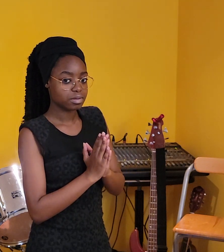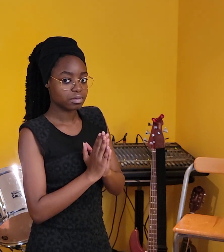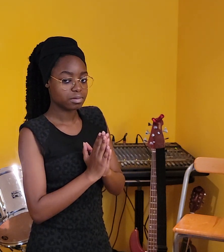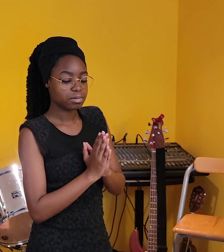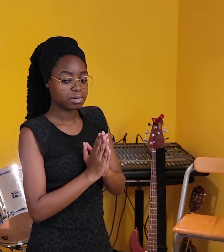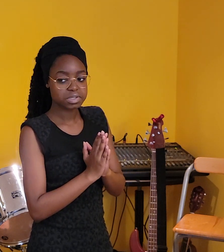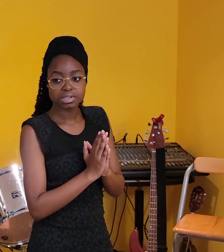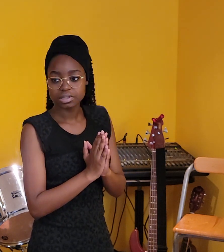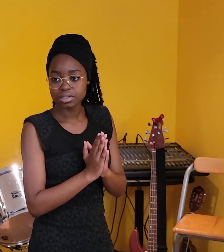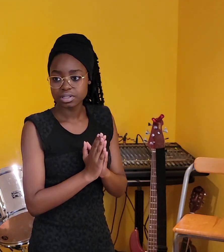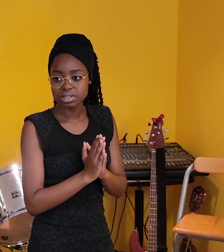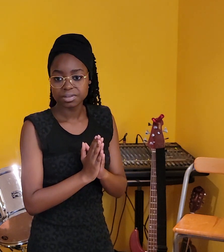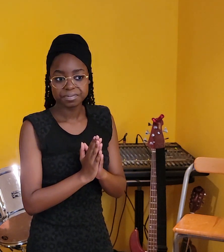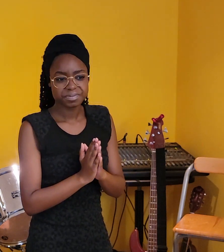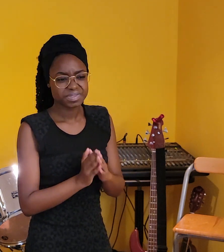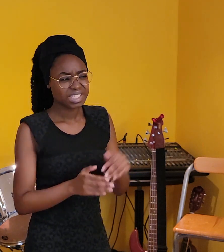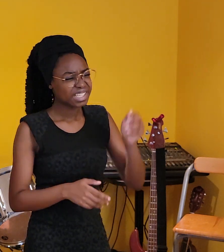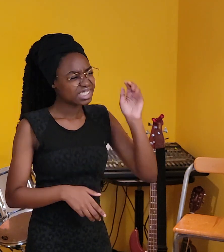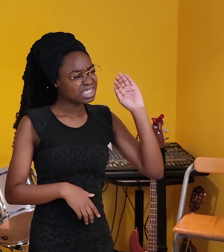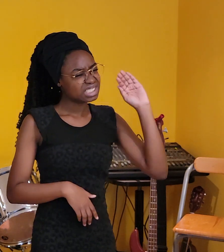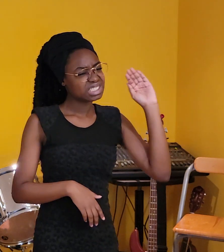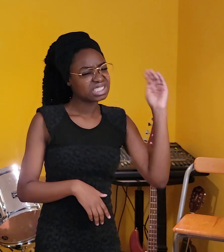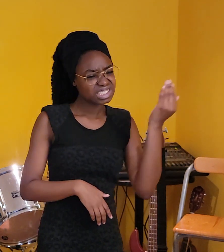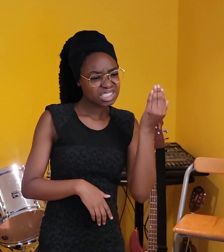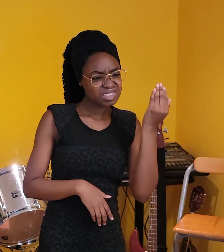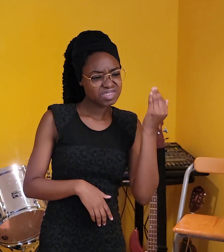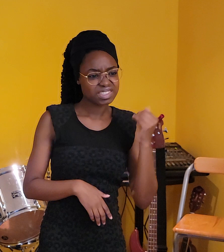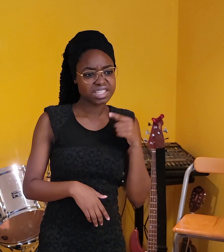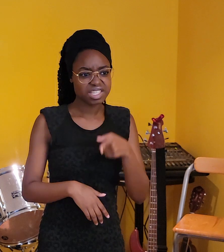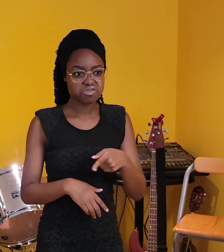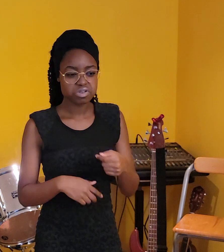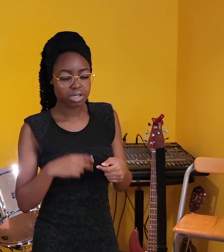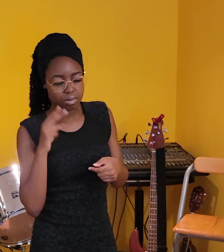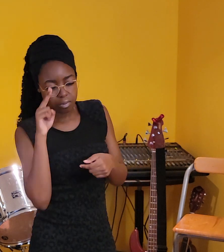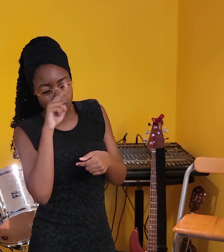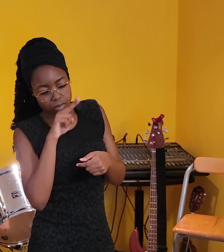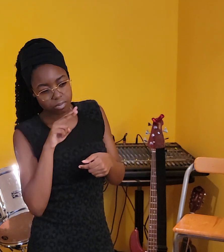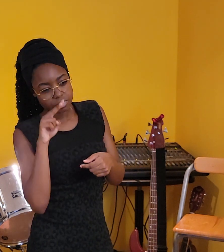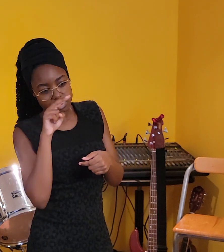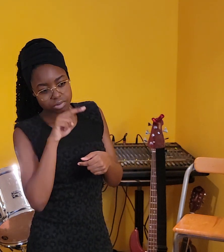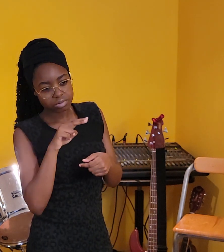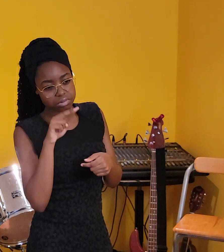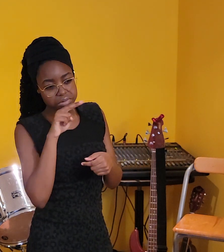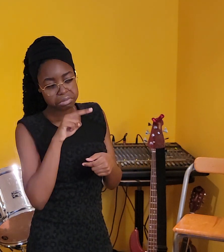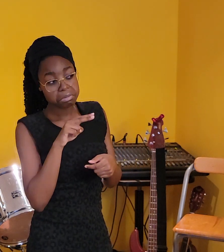You know, it seemed like they were eavesdropping on Jesus, right?